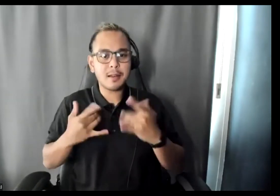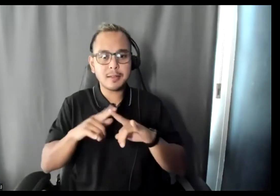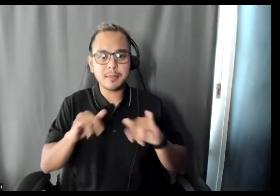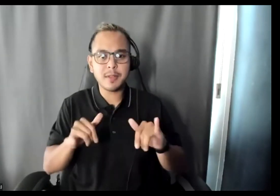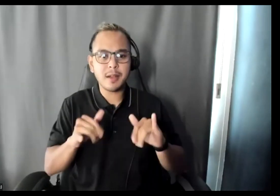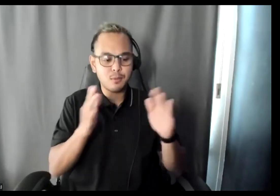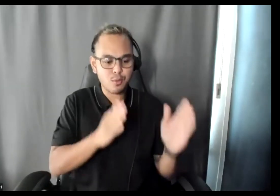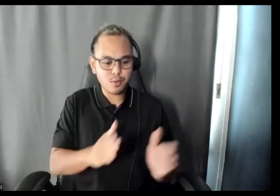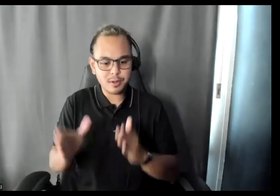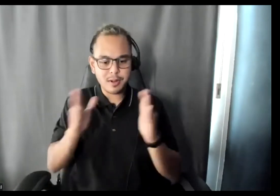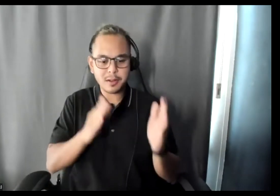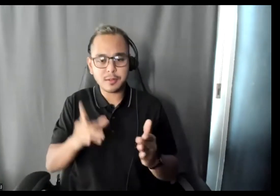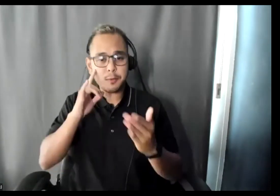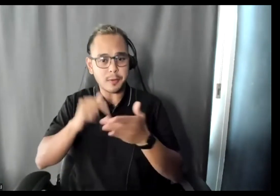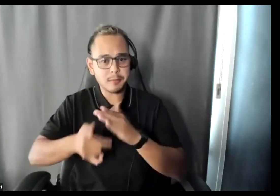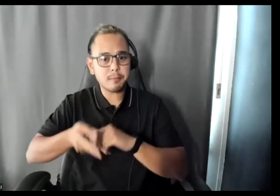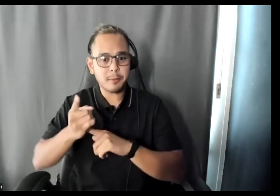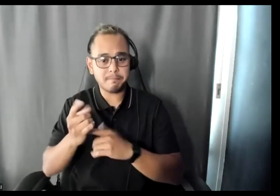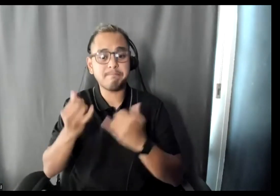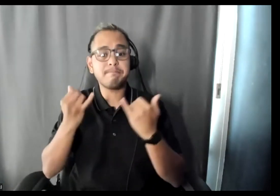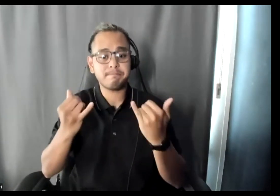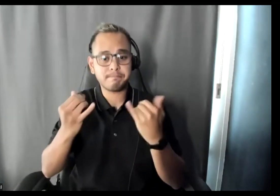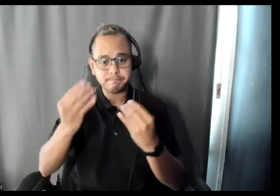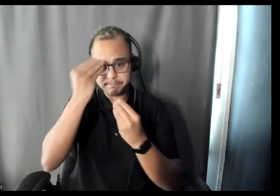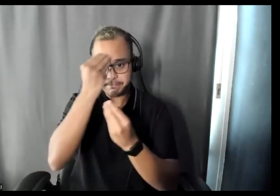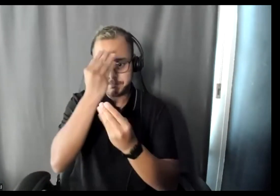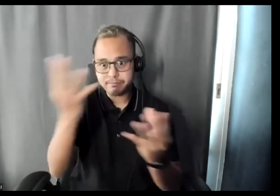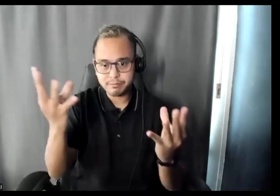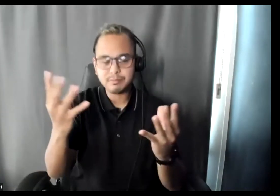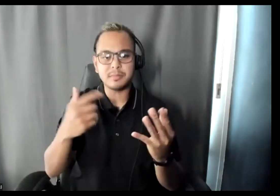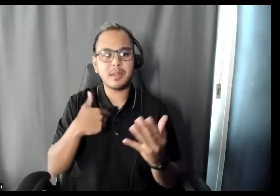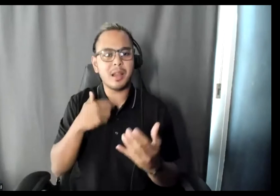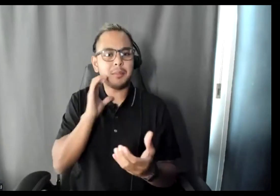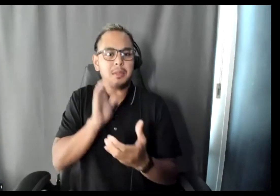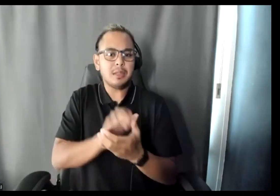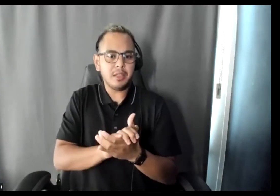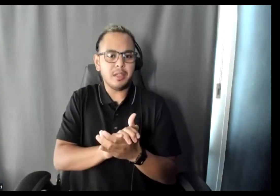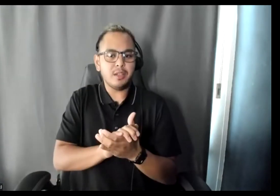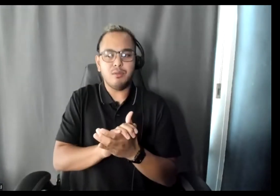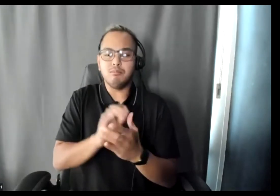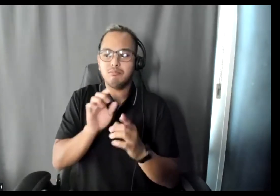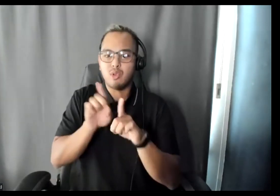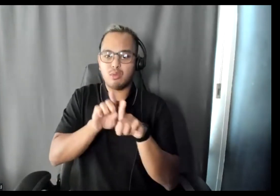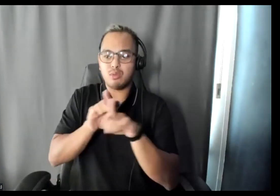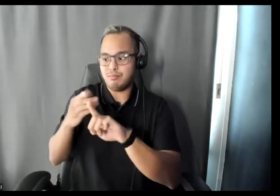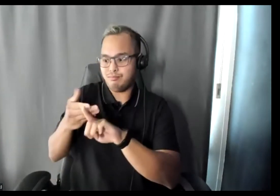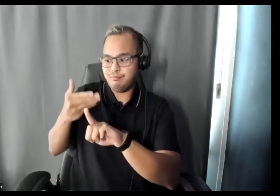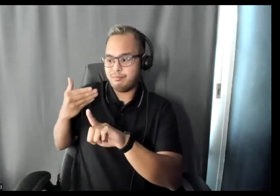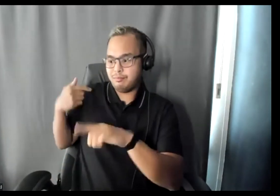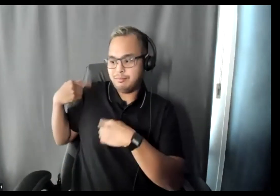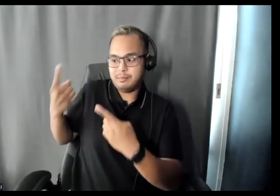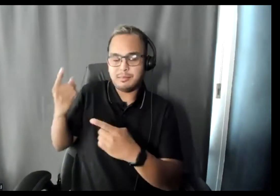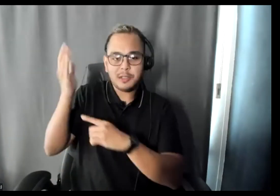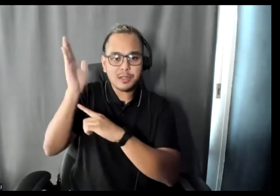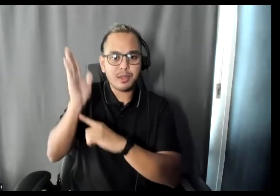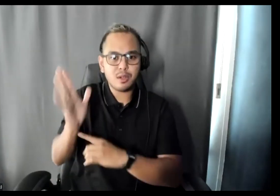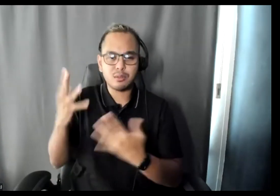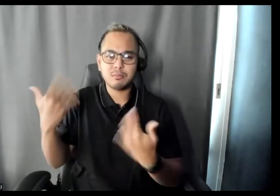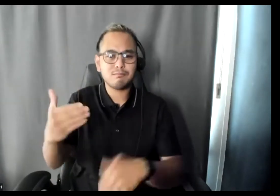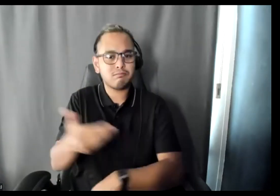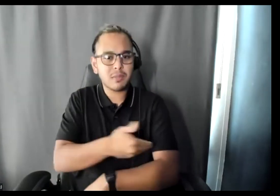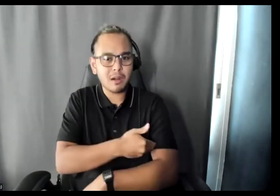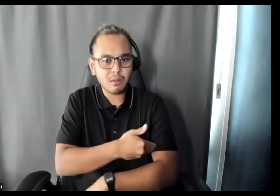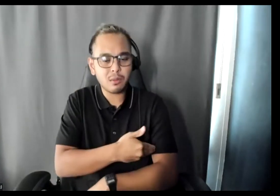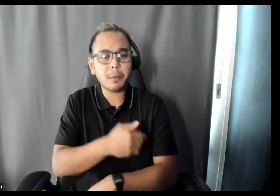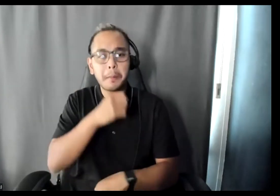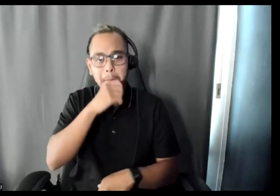this moment. But what I can say to you is that I firmly believe, and a lot of the speakers so far, especially the ones yesterday, were just so powerful in